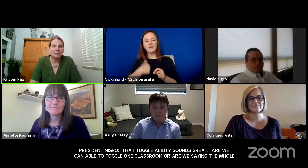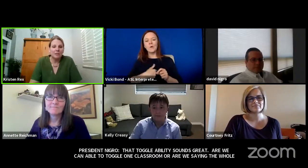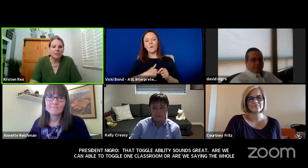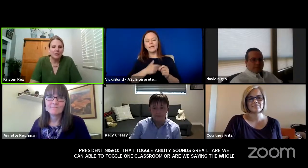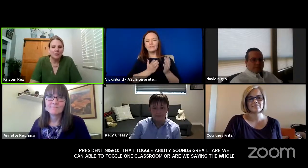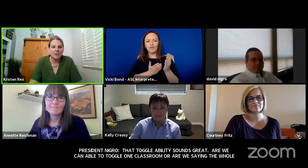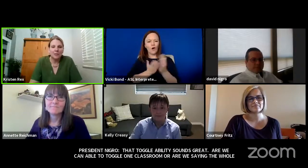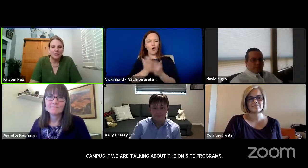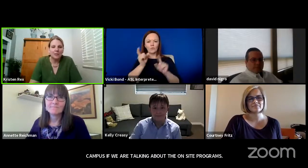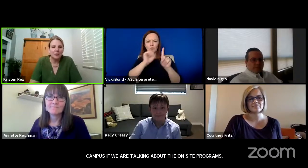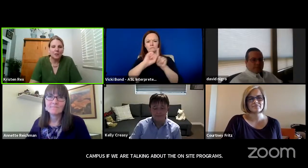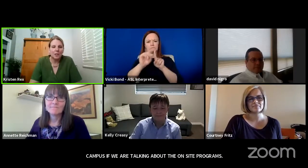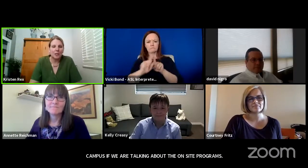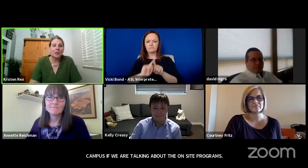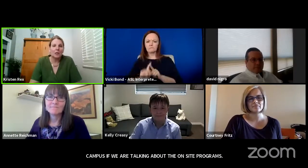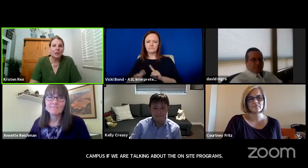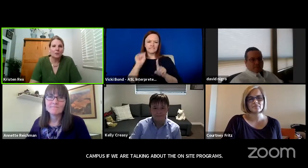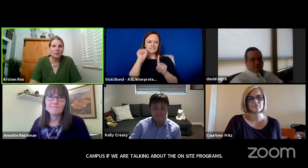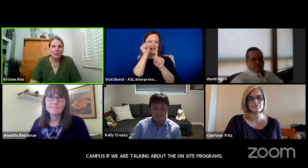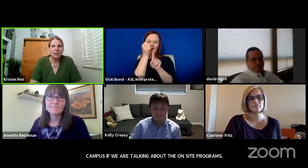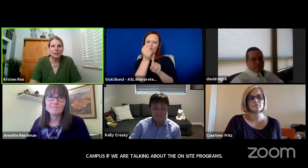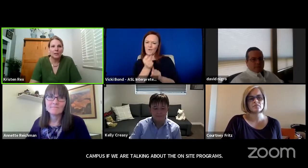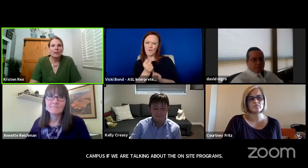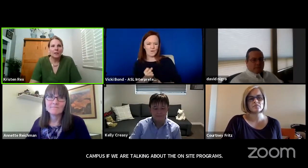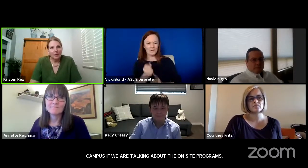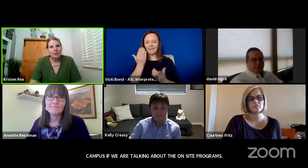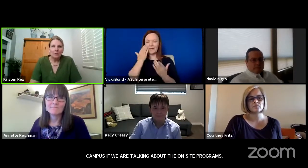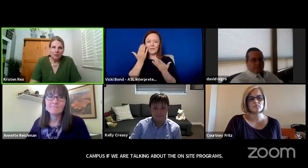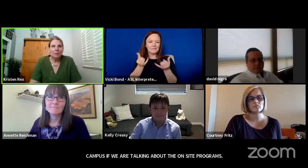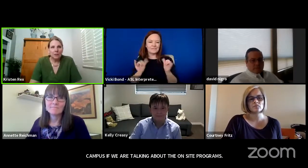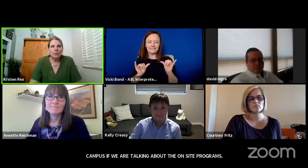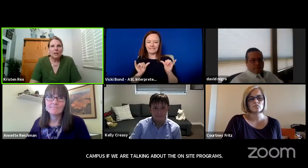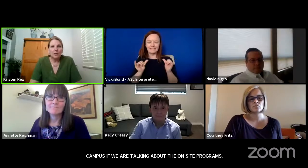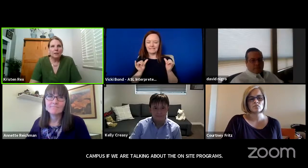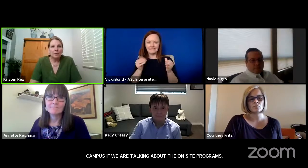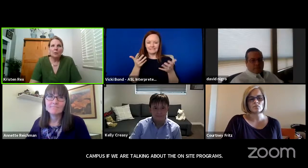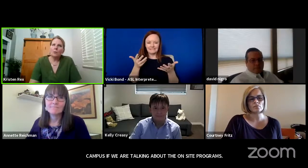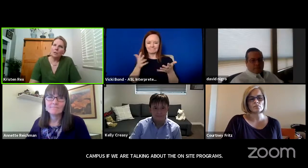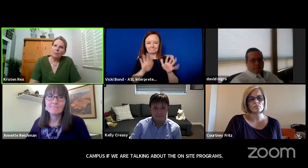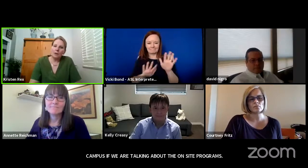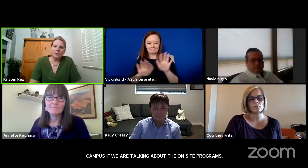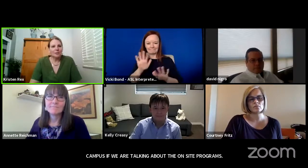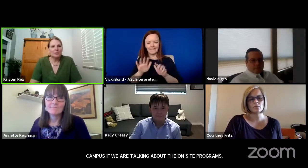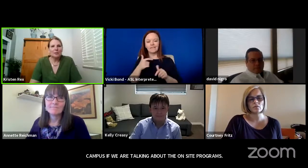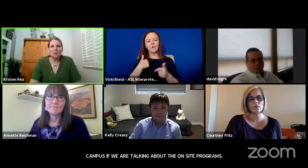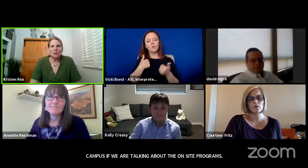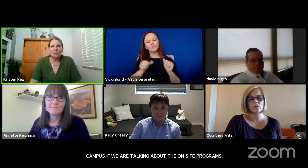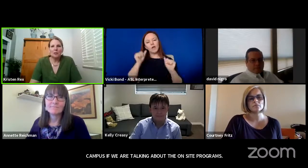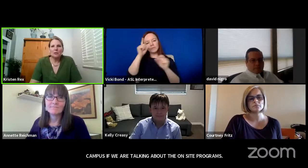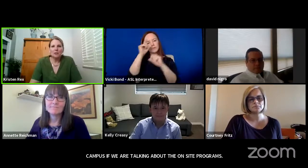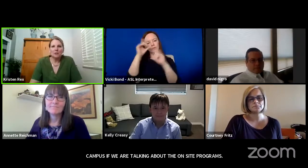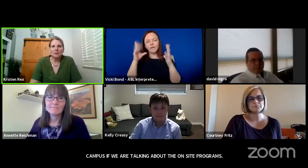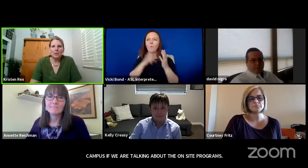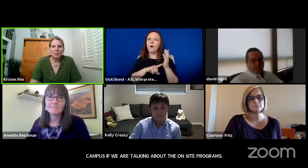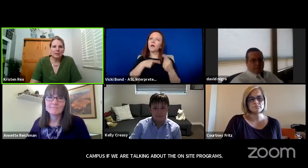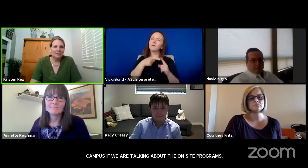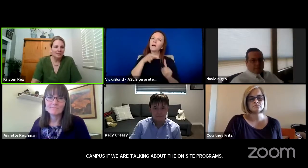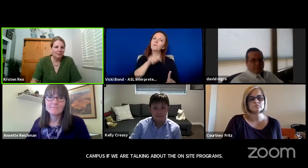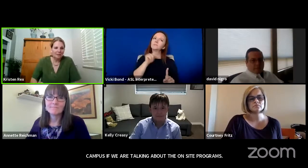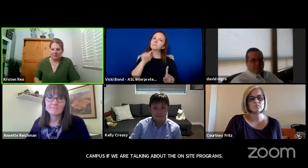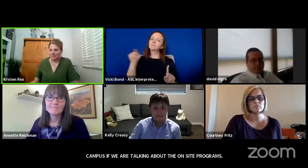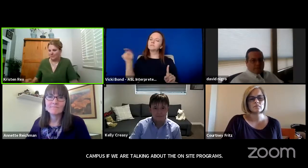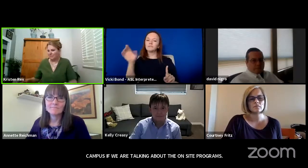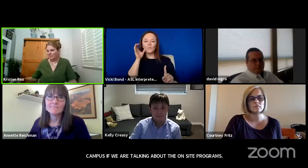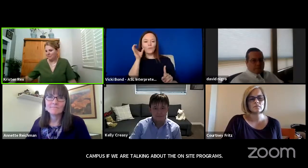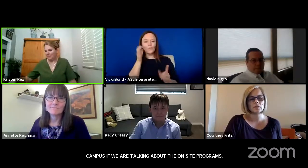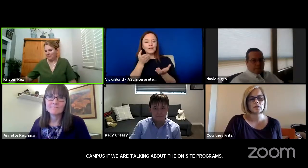50 different scenarios, and I know we're not close, but we try to think, but what about? So Courtney, you can step in.